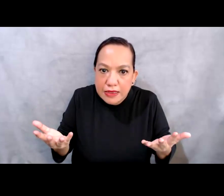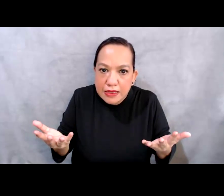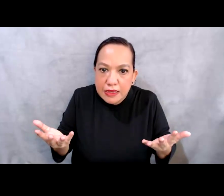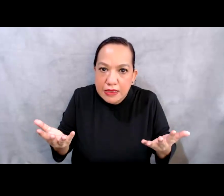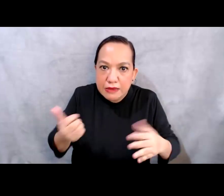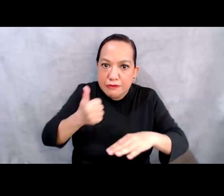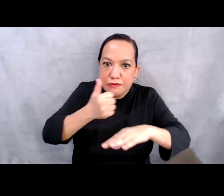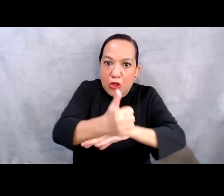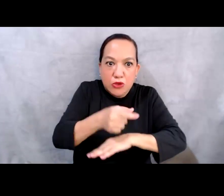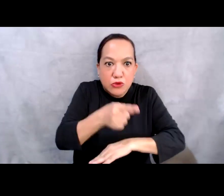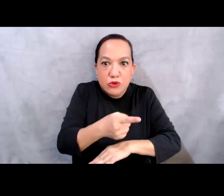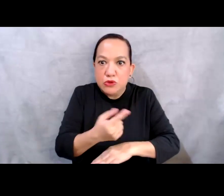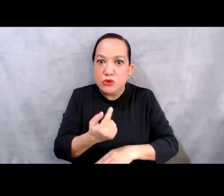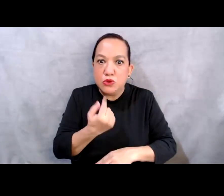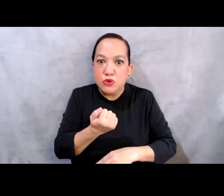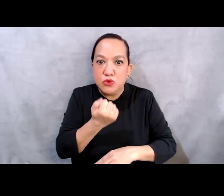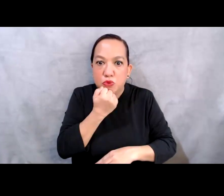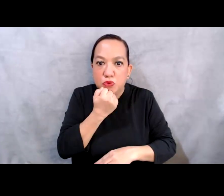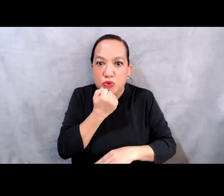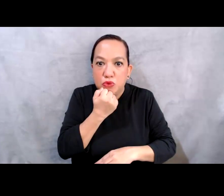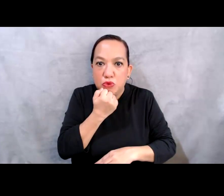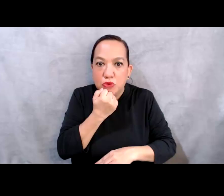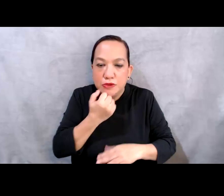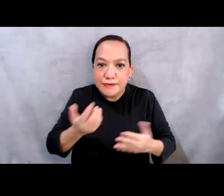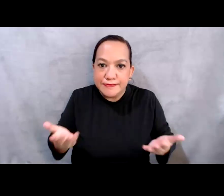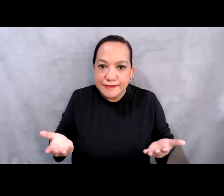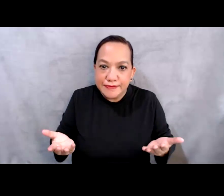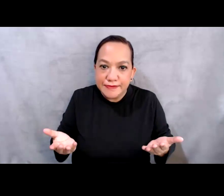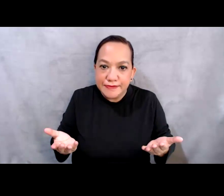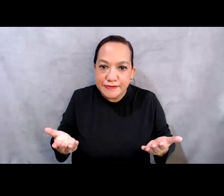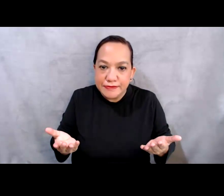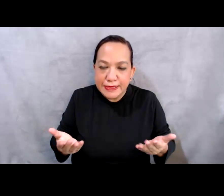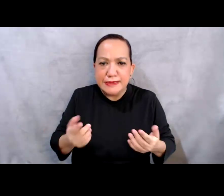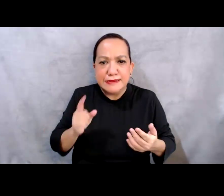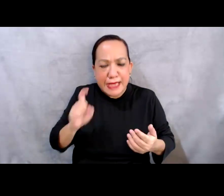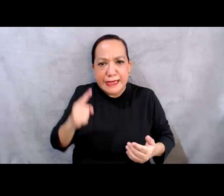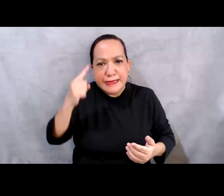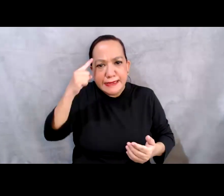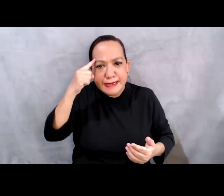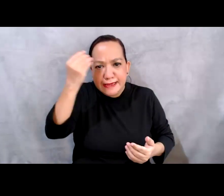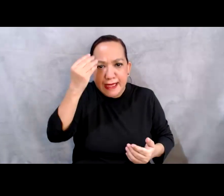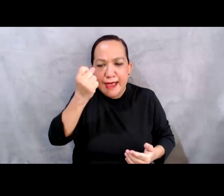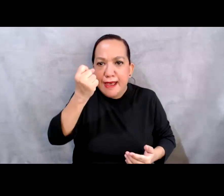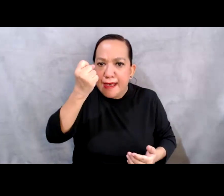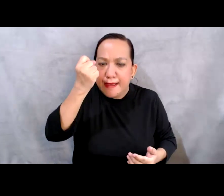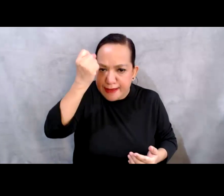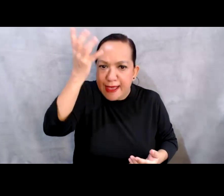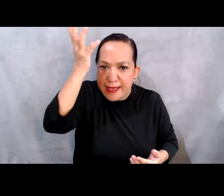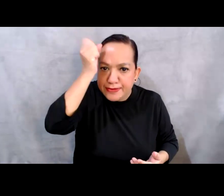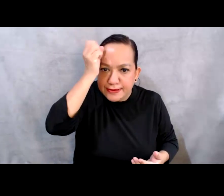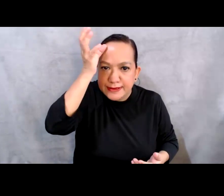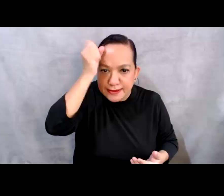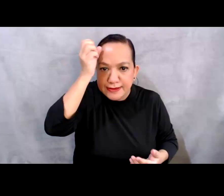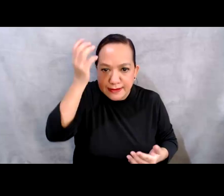the previous one, we're trying to understand. Of course, Qatar Fund, Kuwait Fund, they don't have a mechanism, and we have